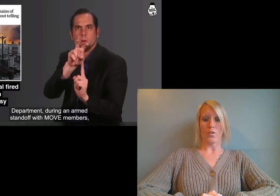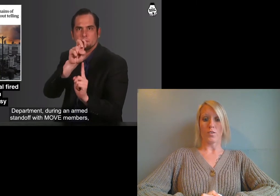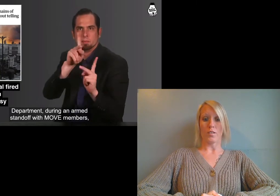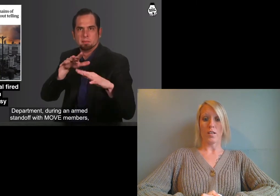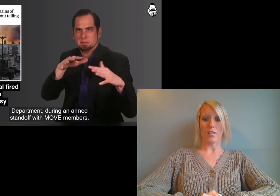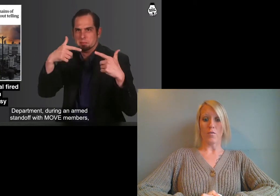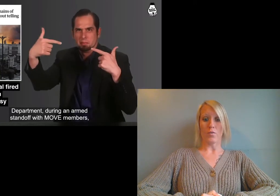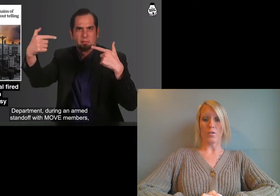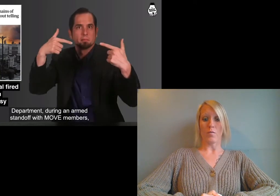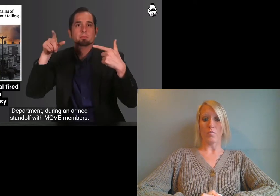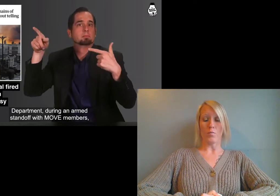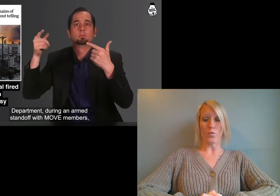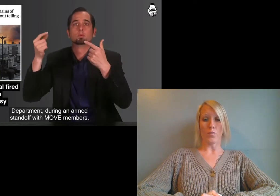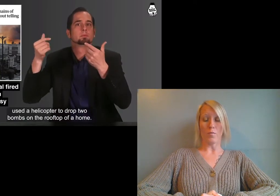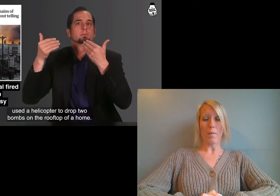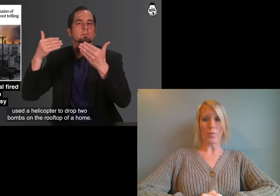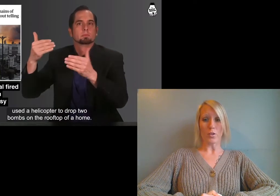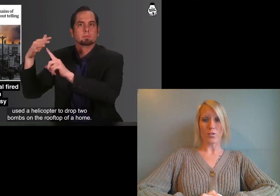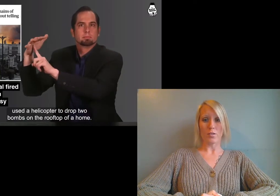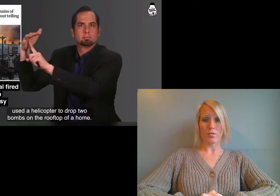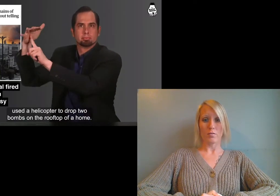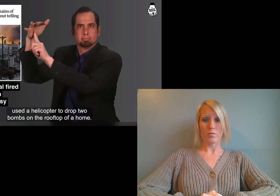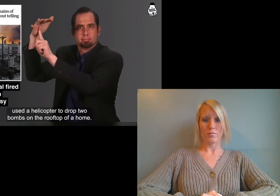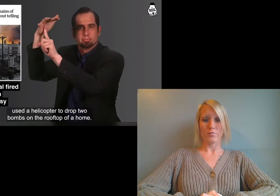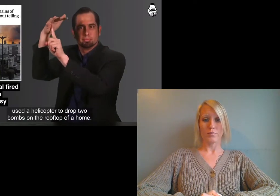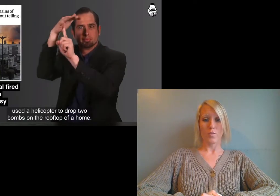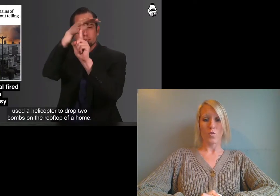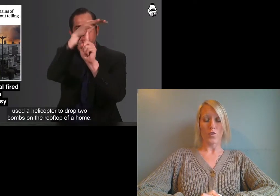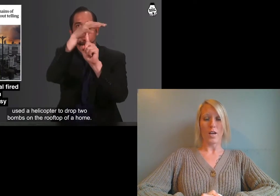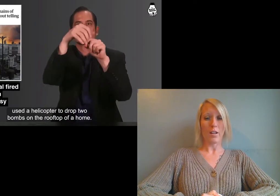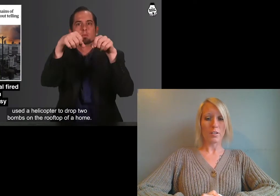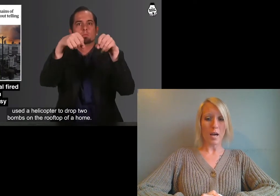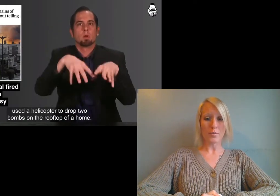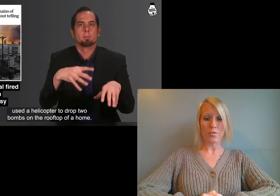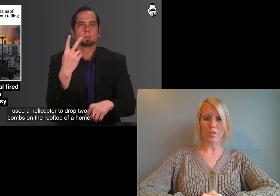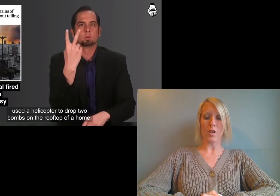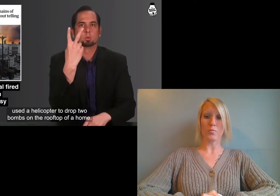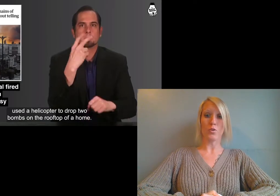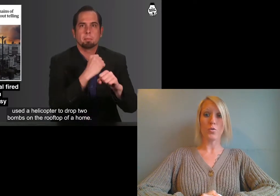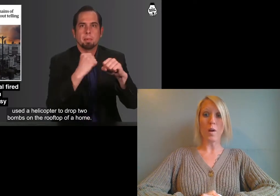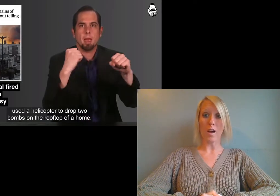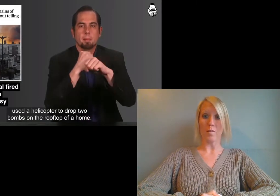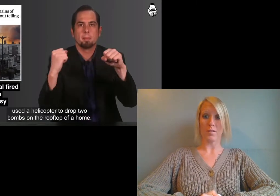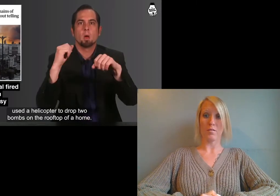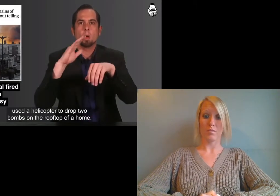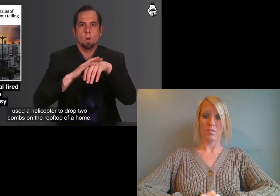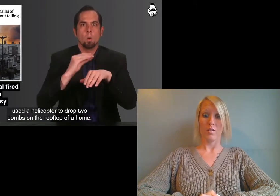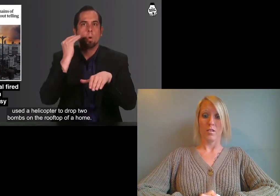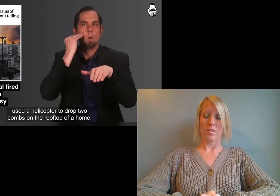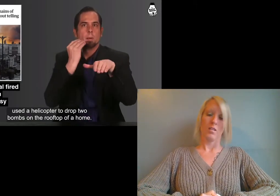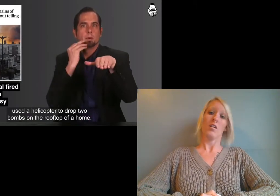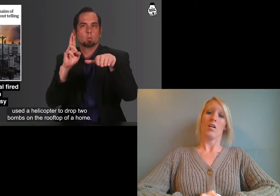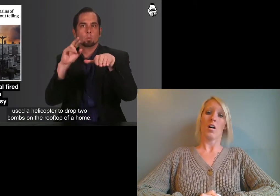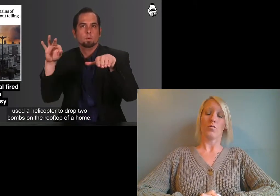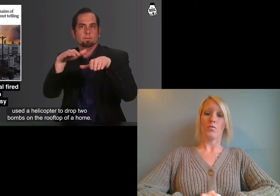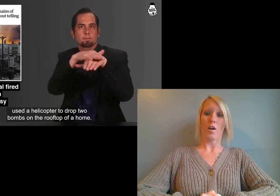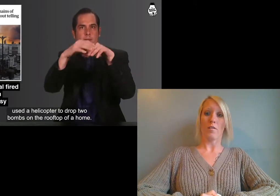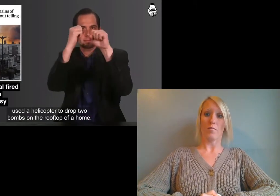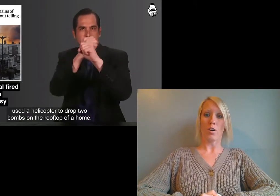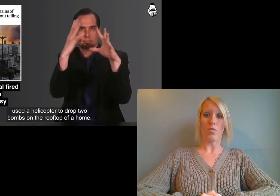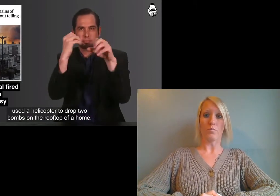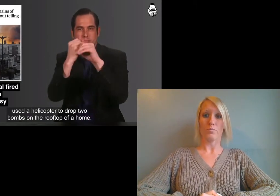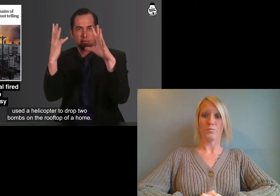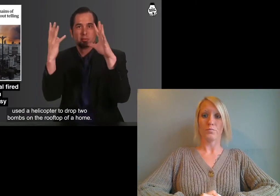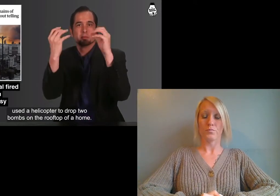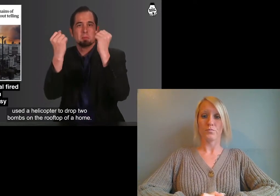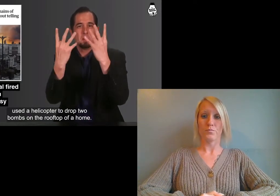during this war, there was a standoff with MOVE members with a helicopter that dropped 2 bombs on a rooftop